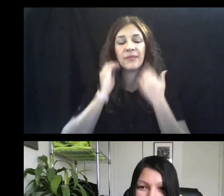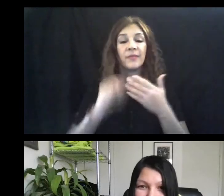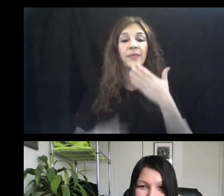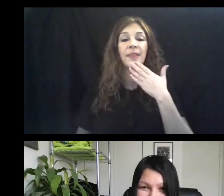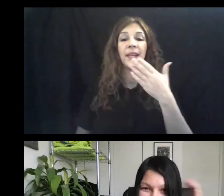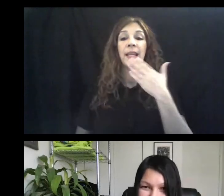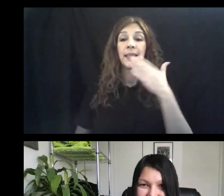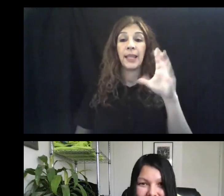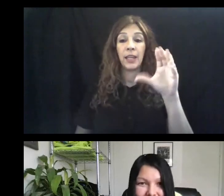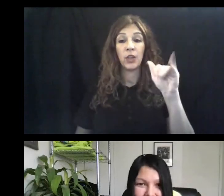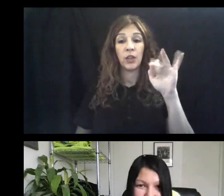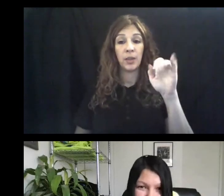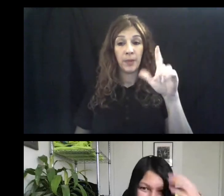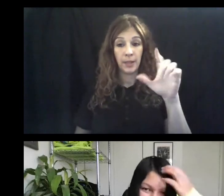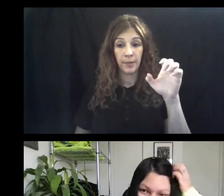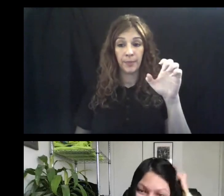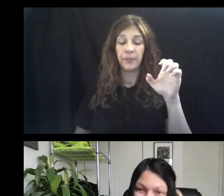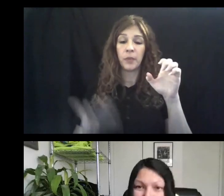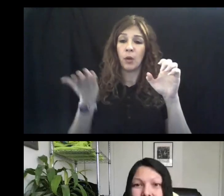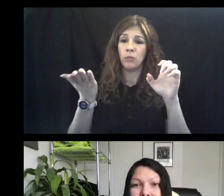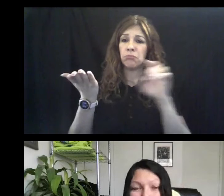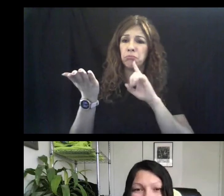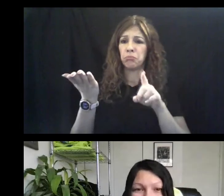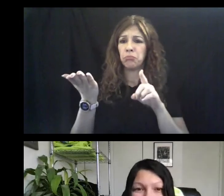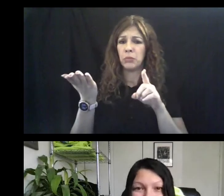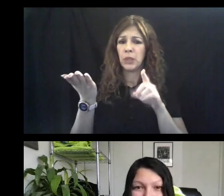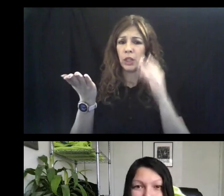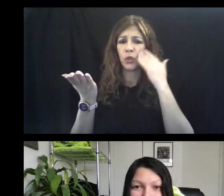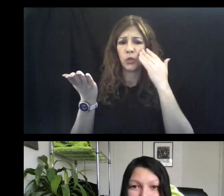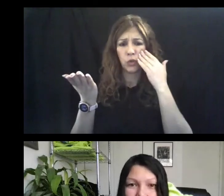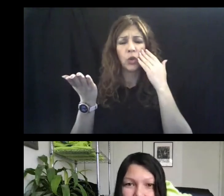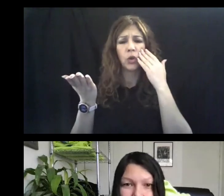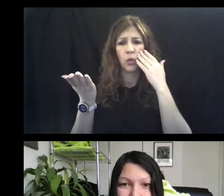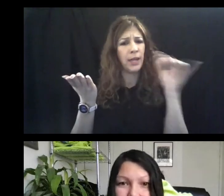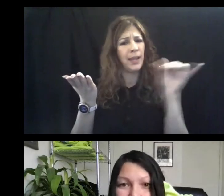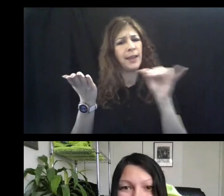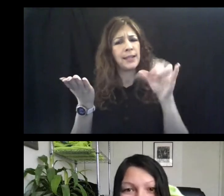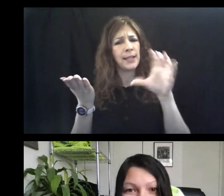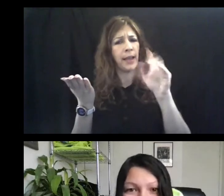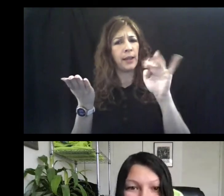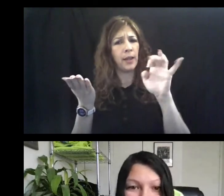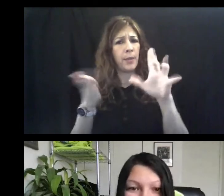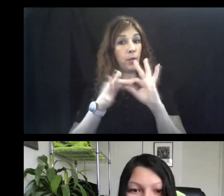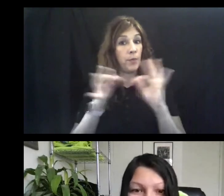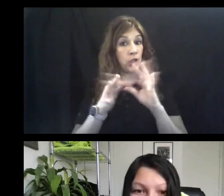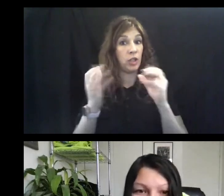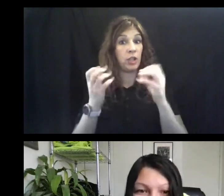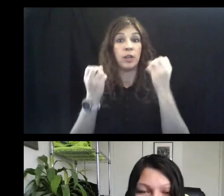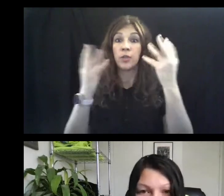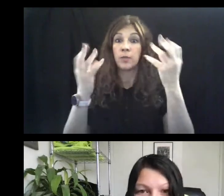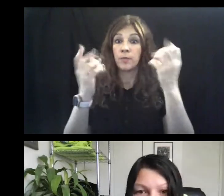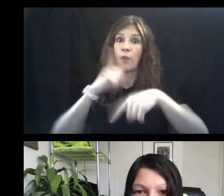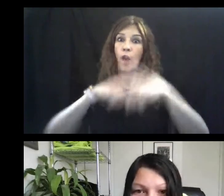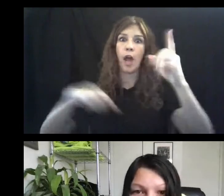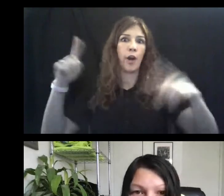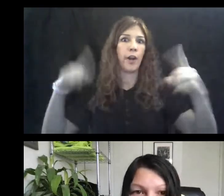Gracias, Camille. Bueno, sí, como dice Camille, hay varias iniciativas que